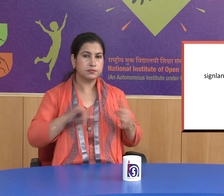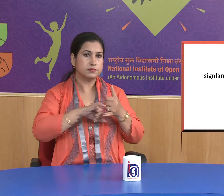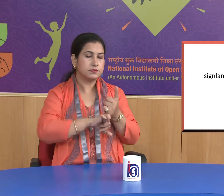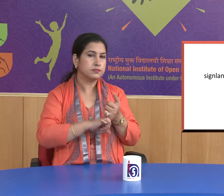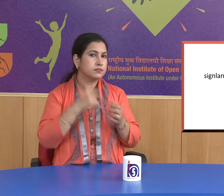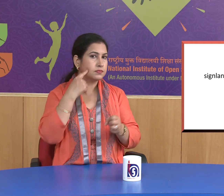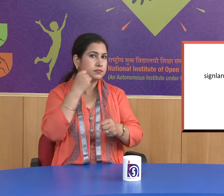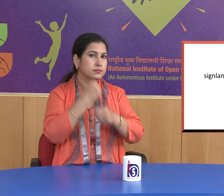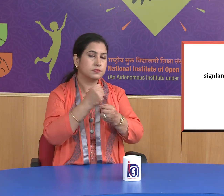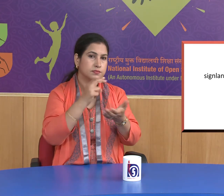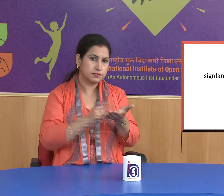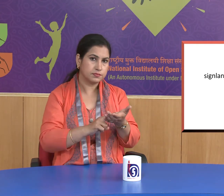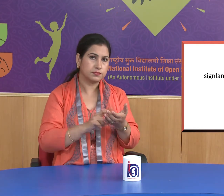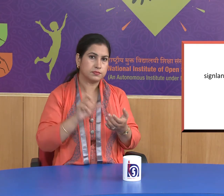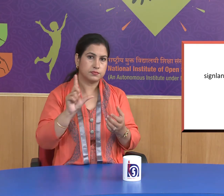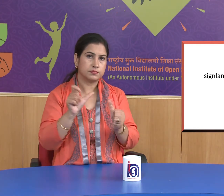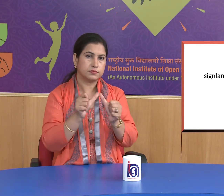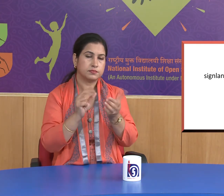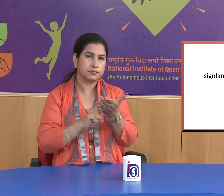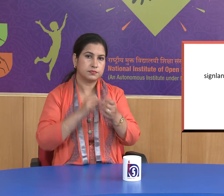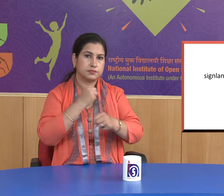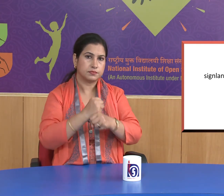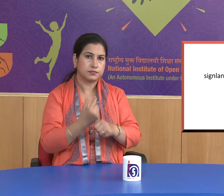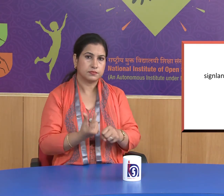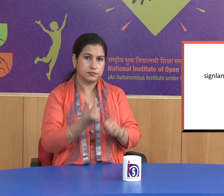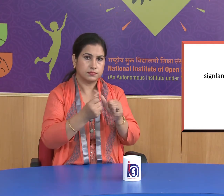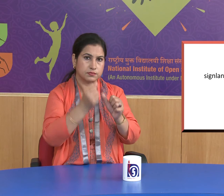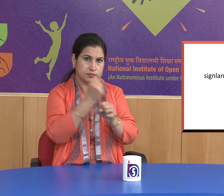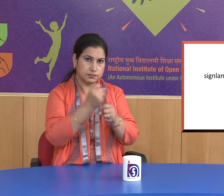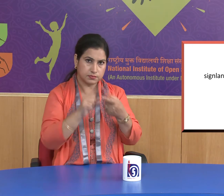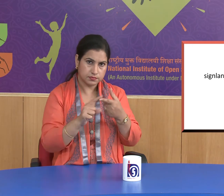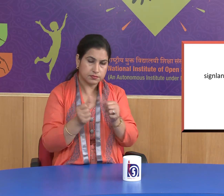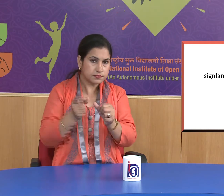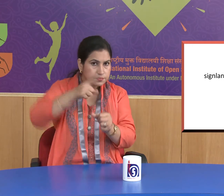signlanguage@nios.ac.in.